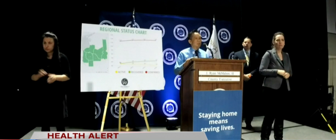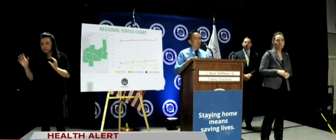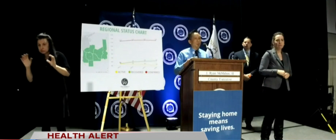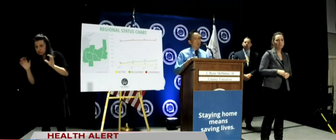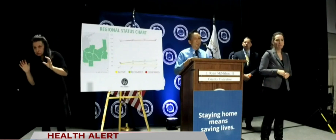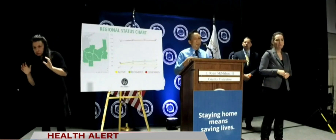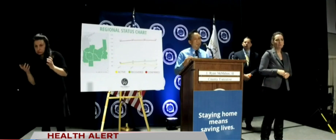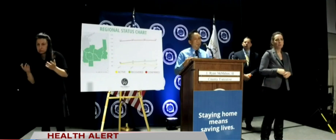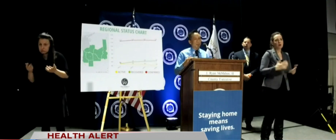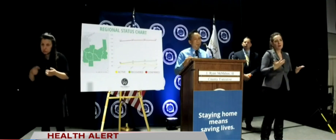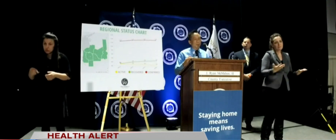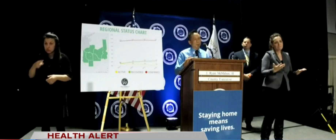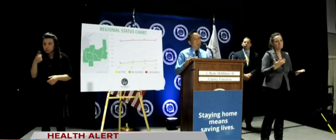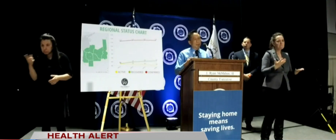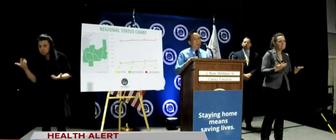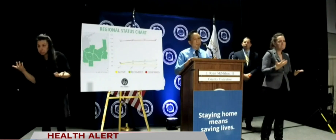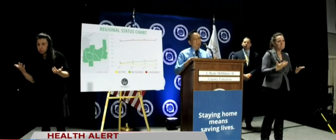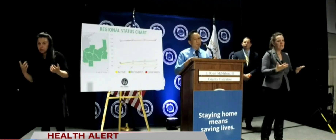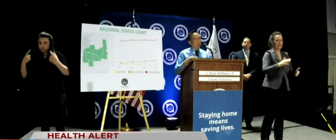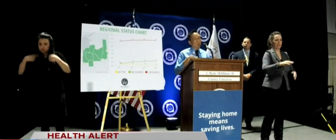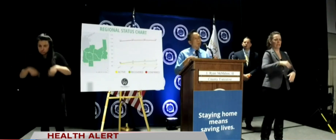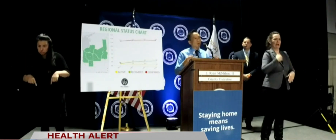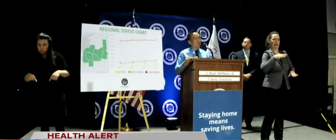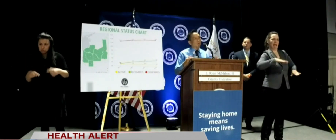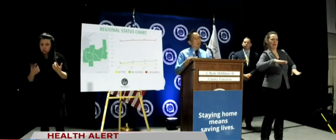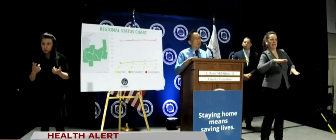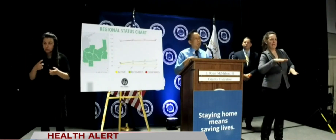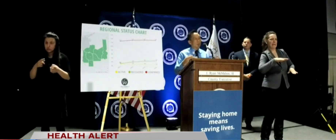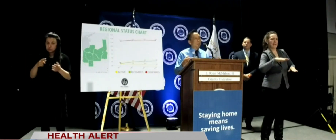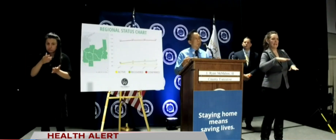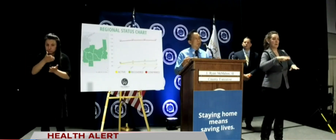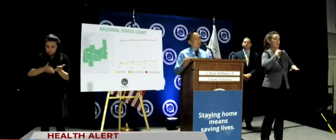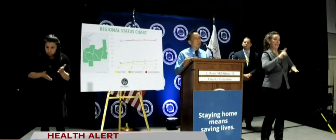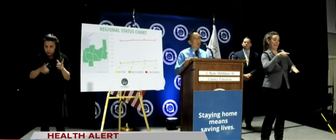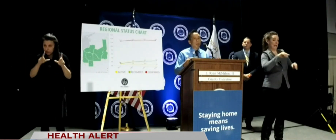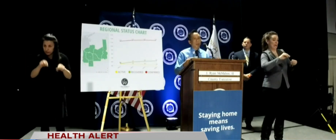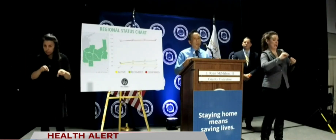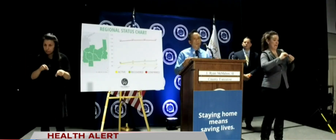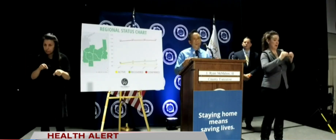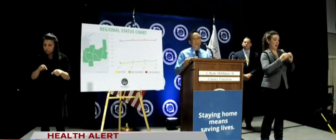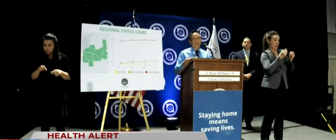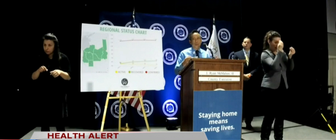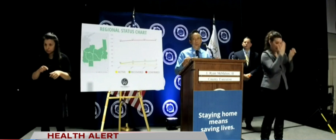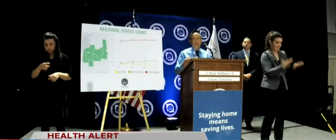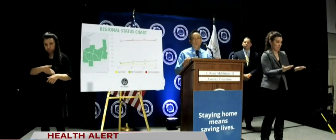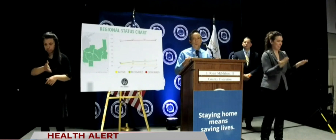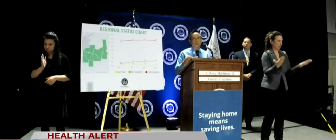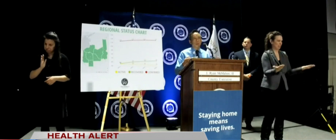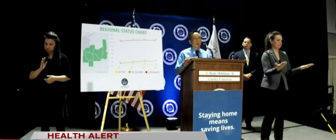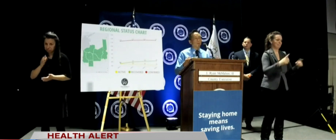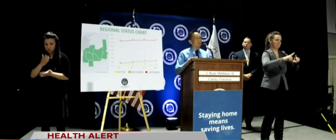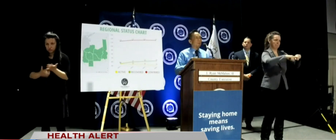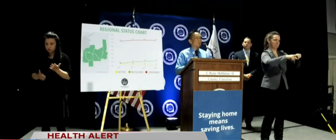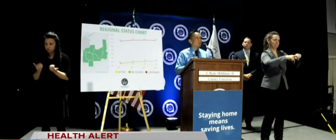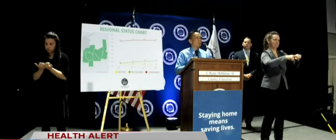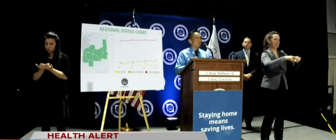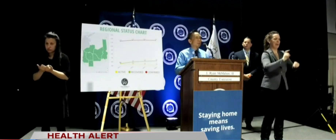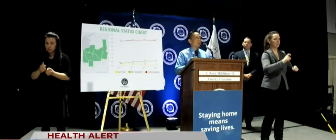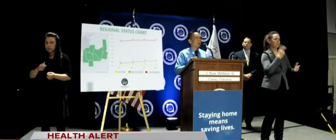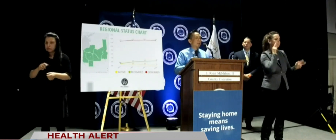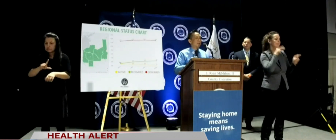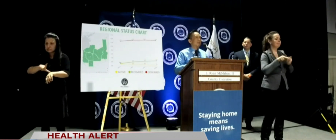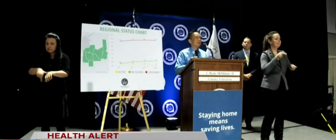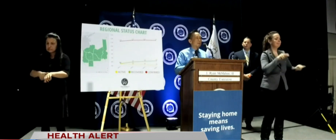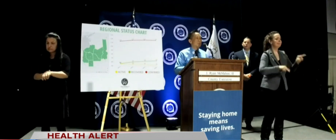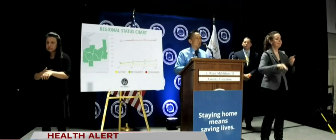And so that's something that is really important. We've got community members out there who have needed surgery for some time, some of them